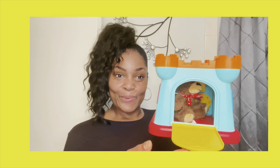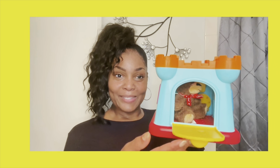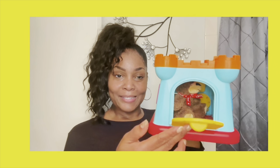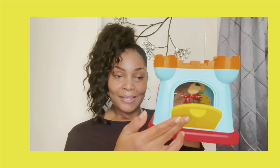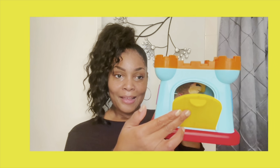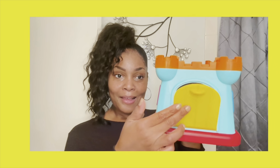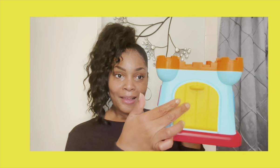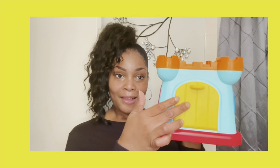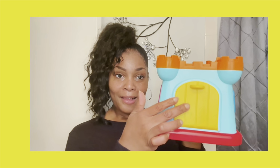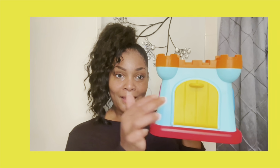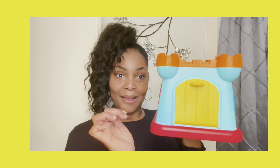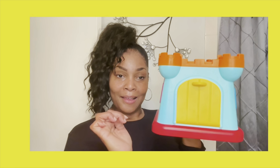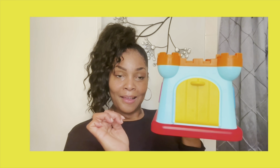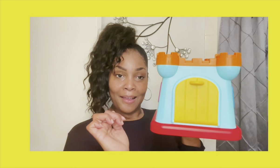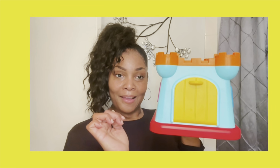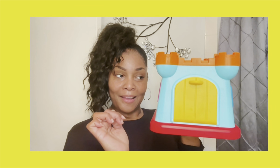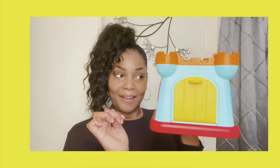Close.